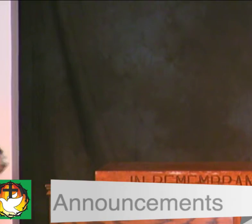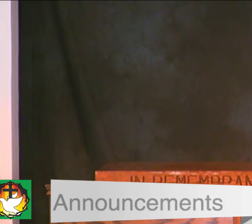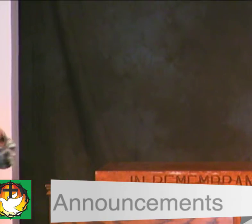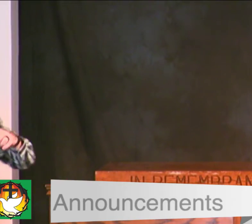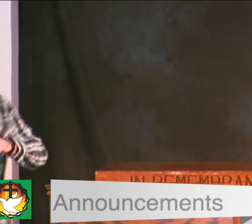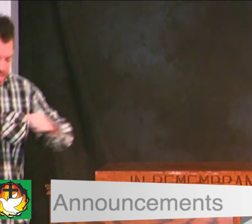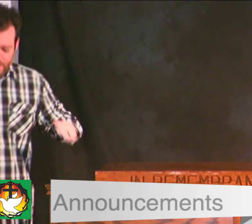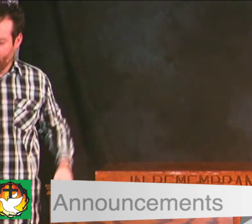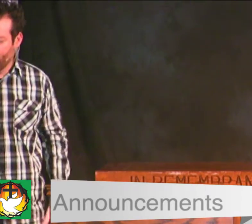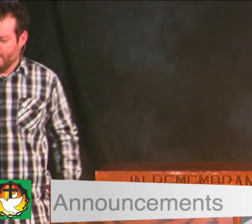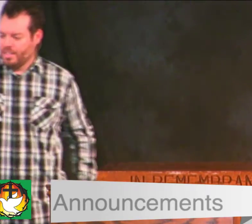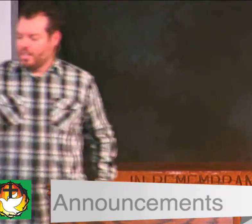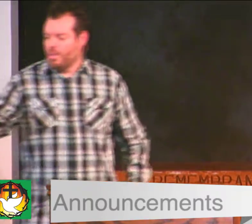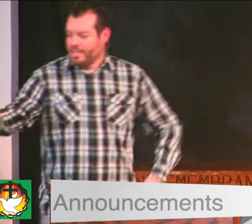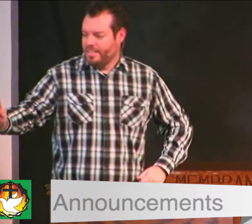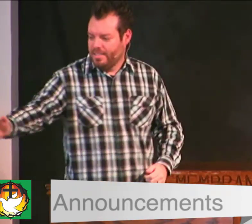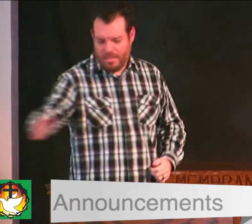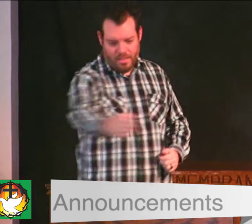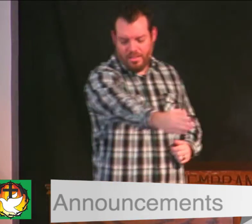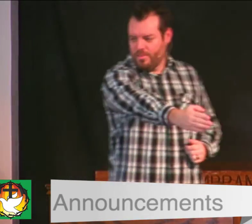Good idea to tie your shoe. Chloe, this one.